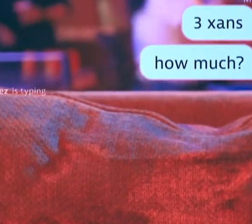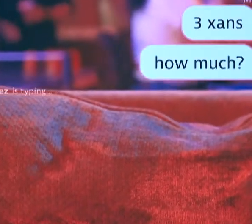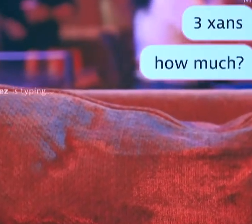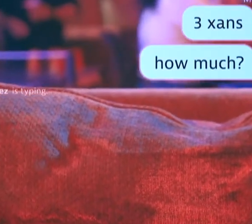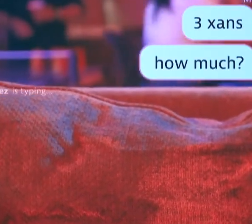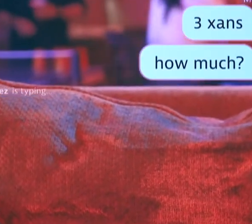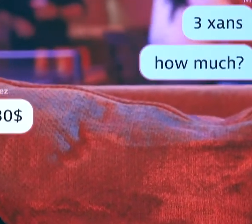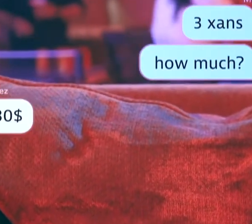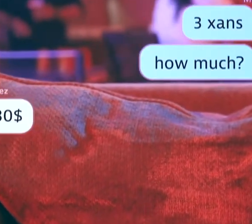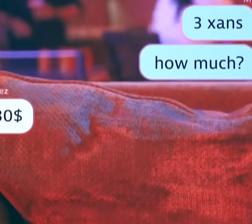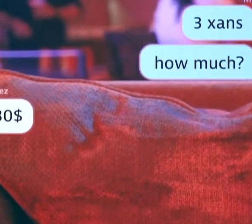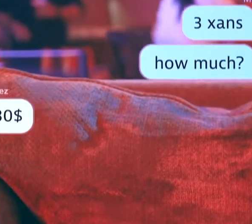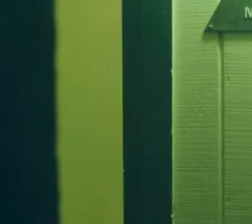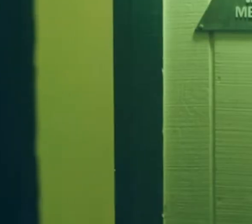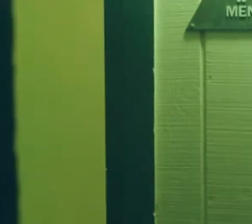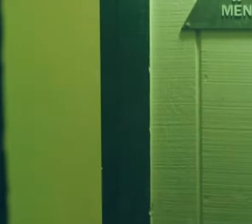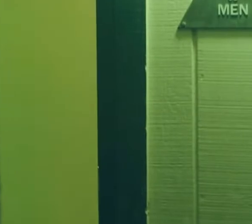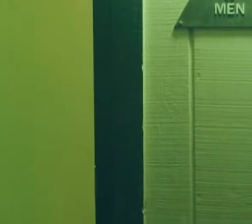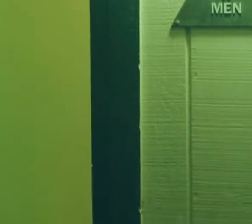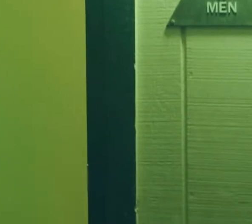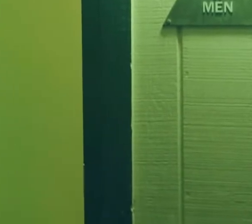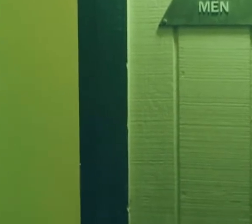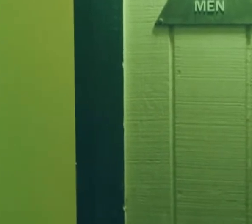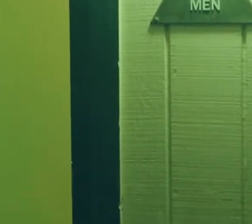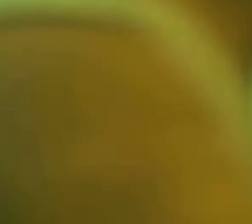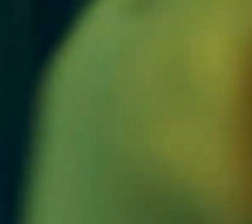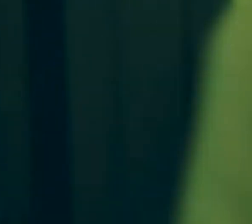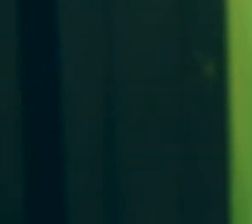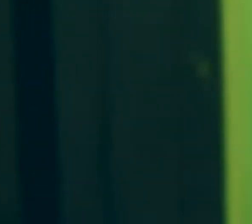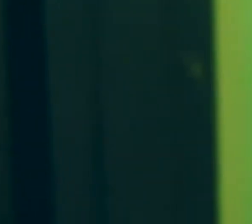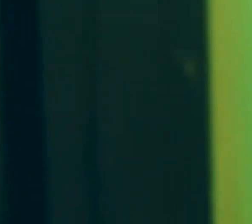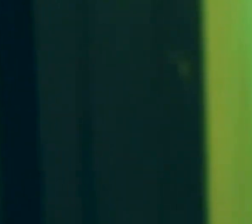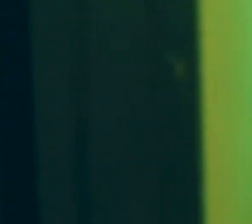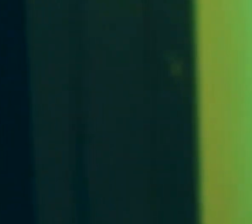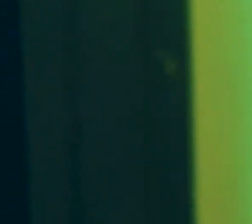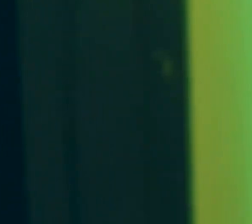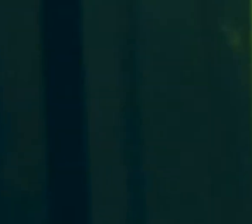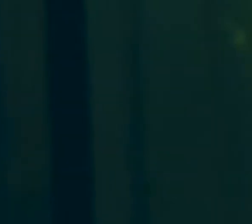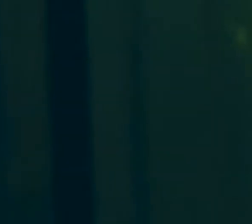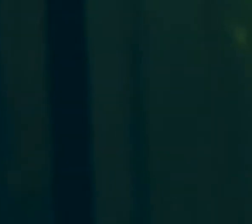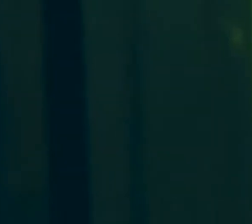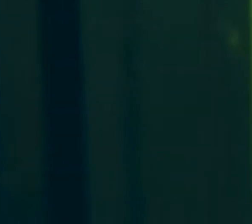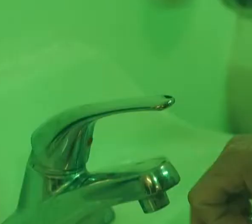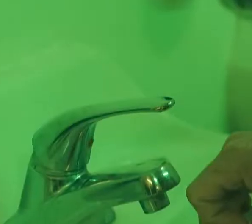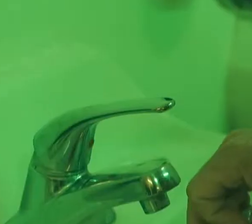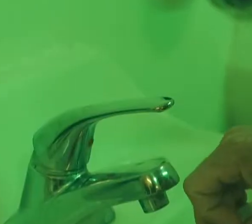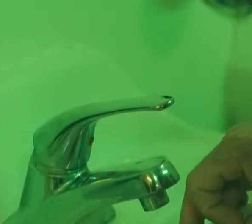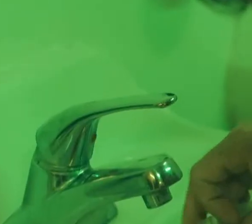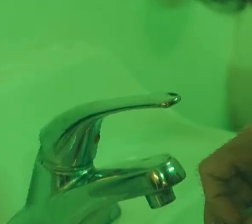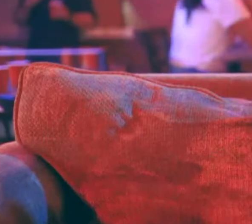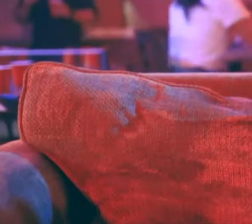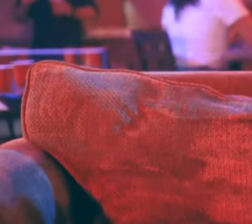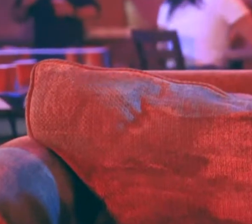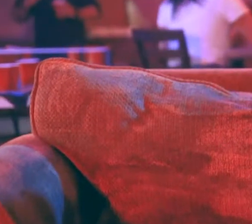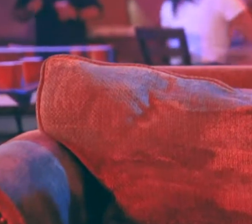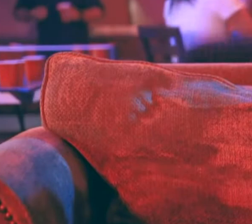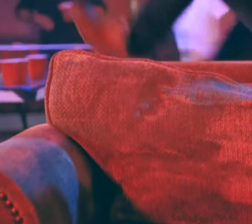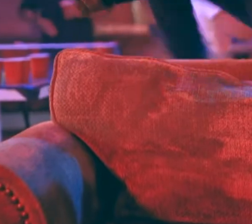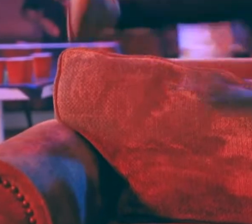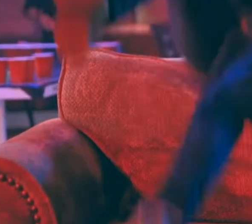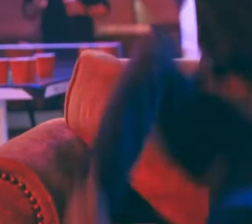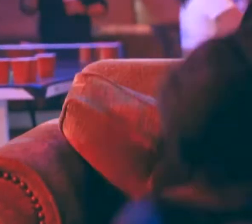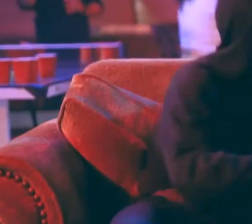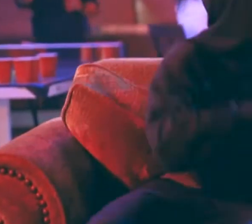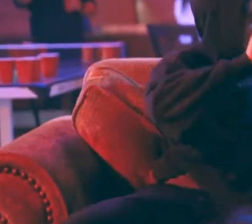Meth, heroin, pills. The tiniest amount of it could kill you. It's a substance